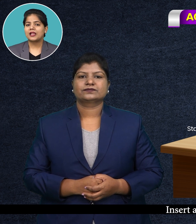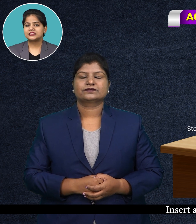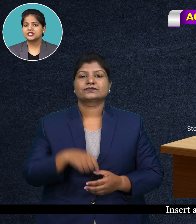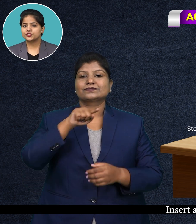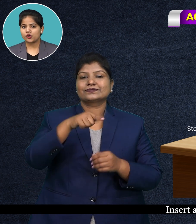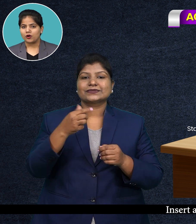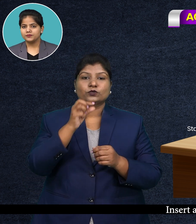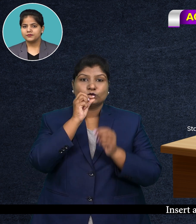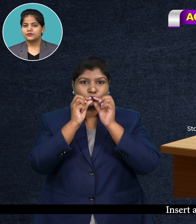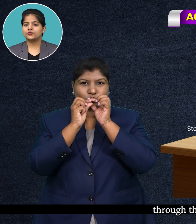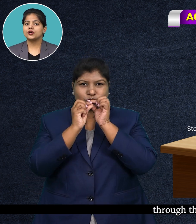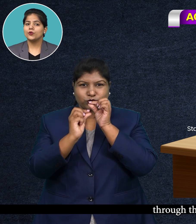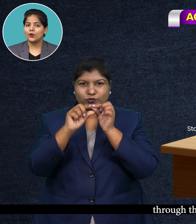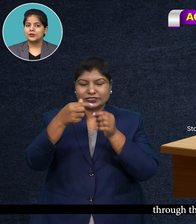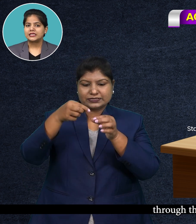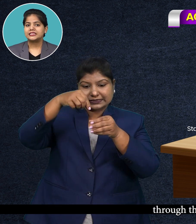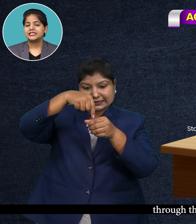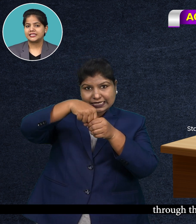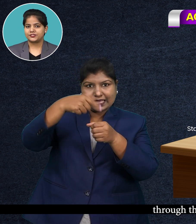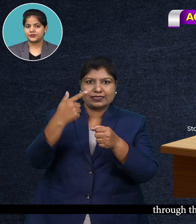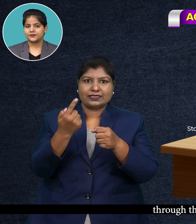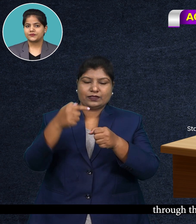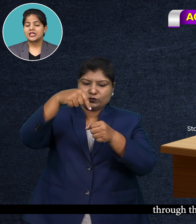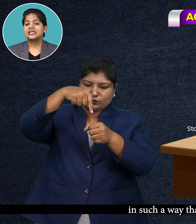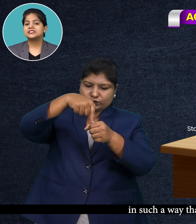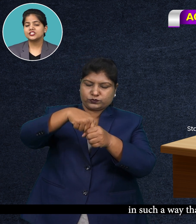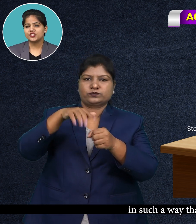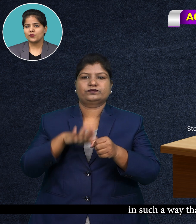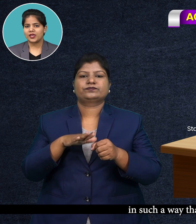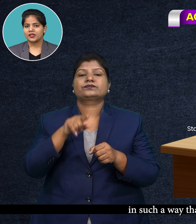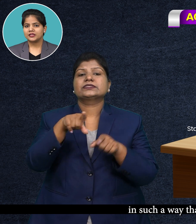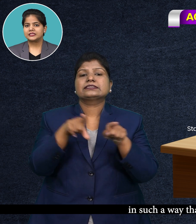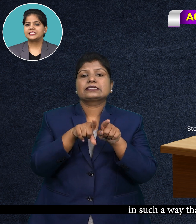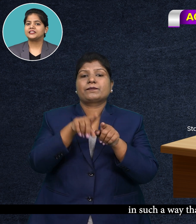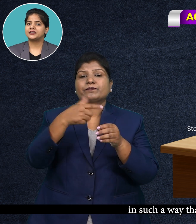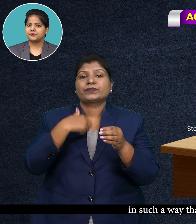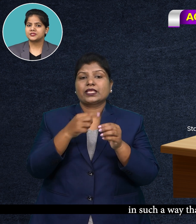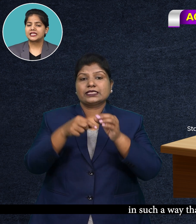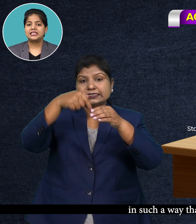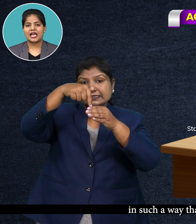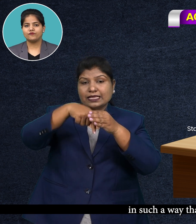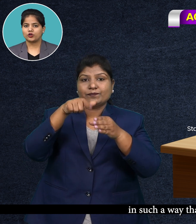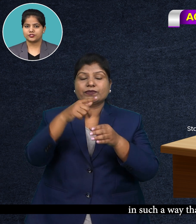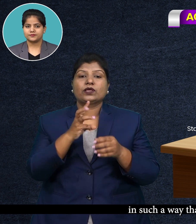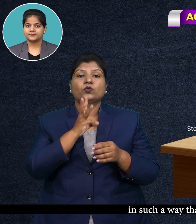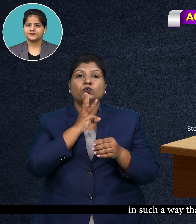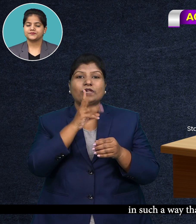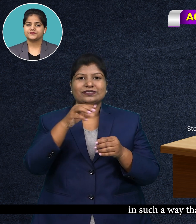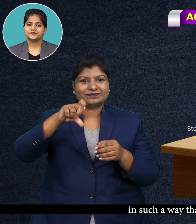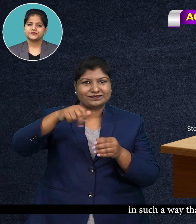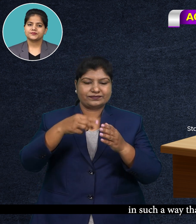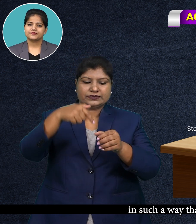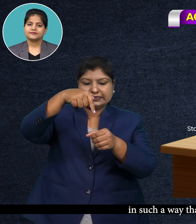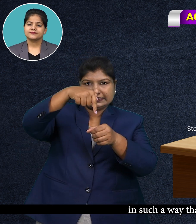Insert a plastic straw through the hole in the lid in such a way that it dips in lime water.